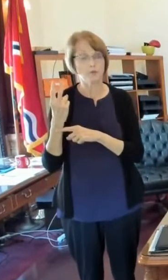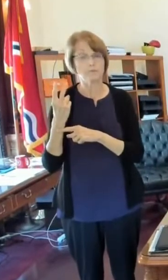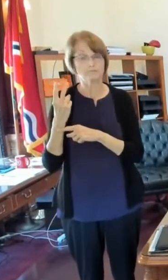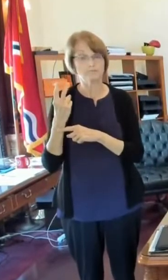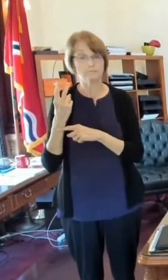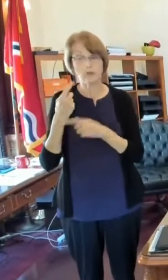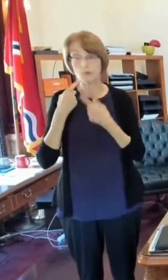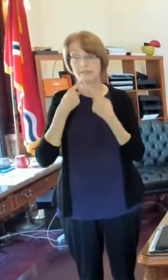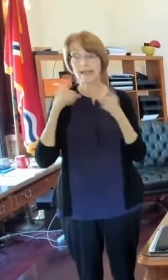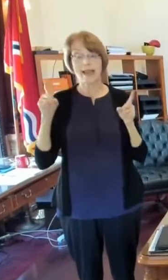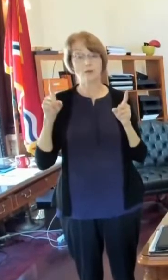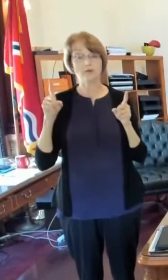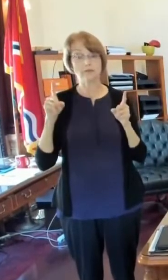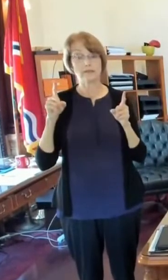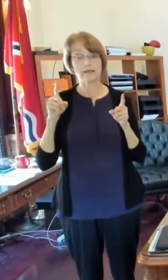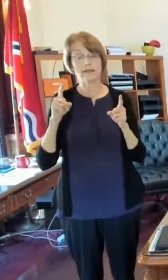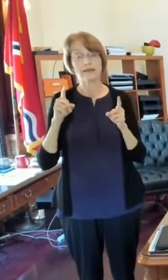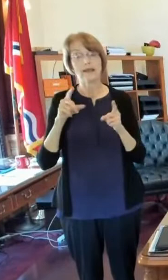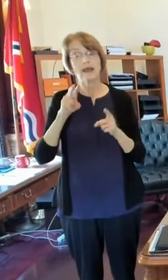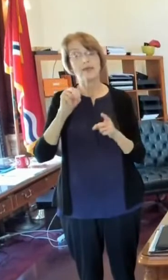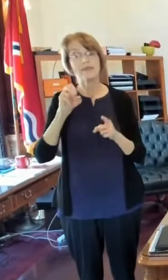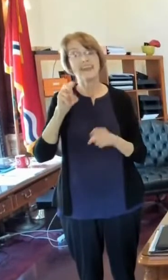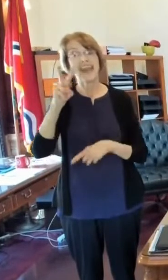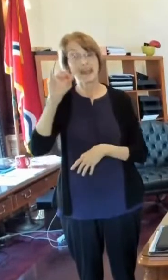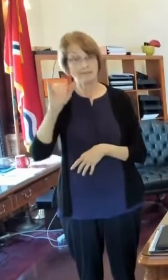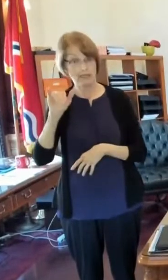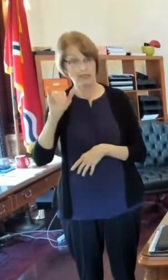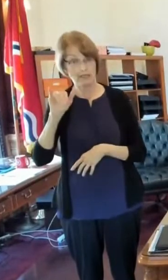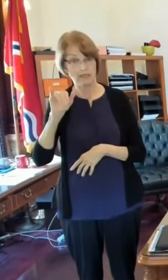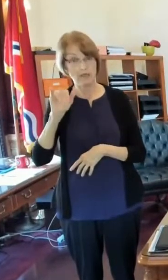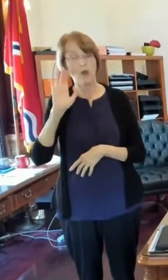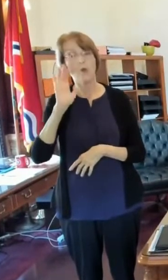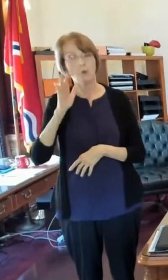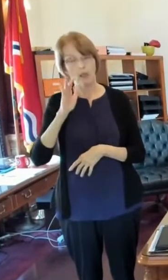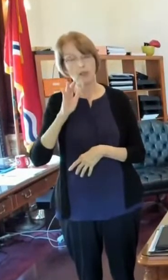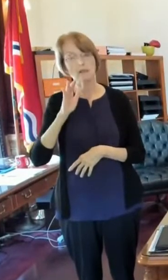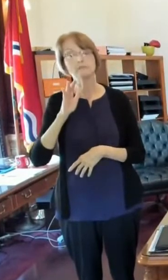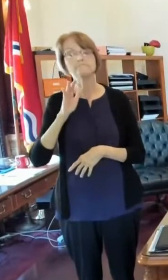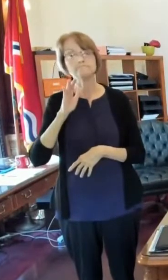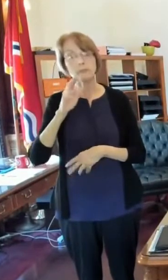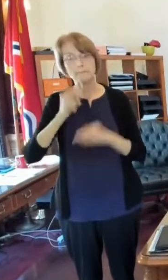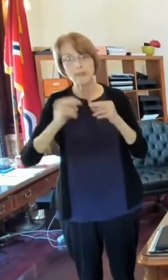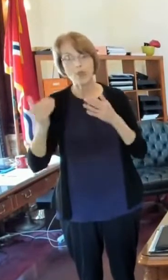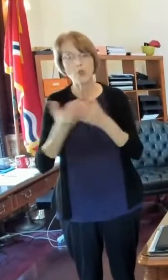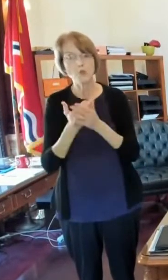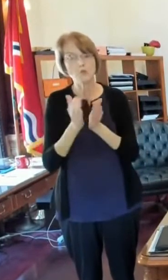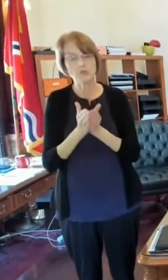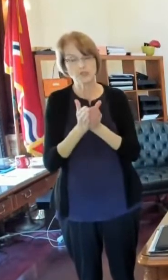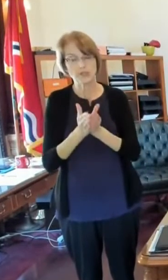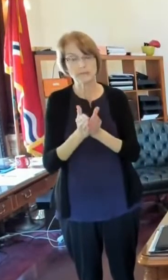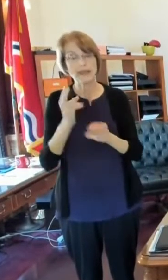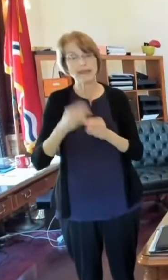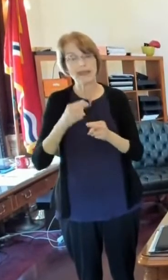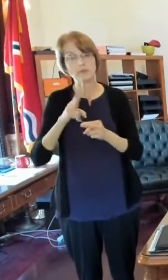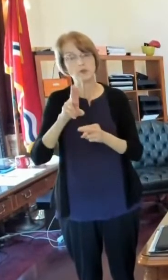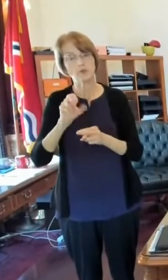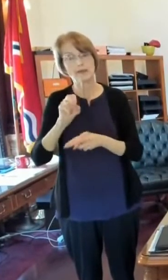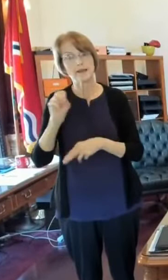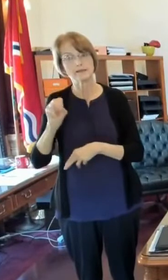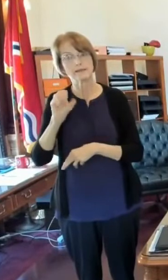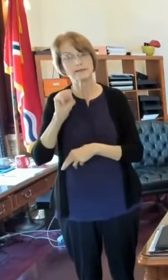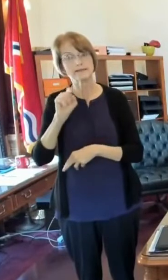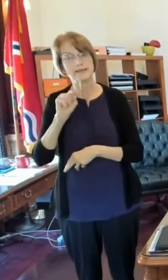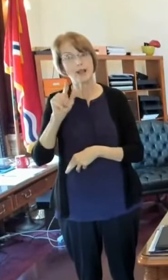that the Navy would commission a new ship and name it USS St.